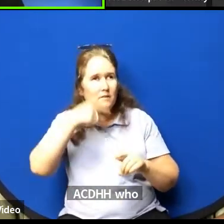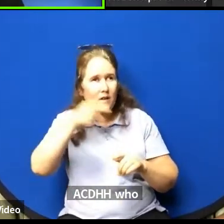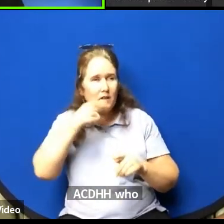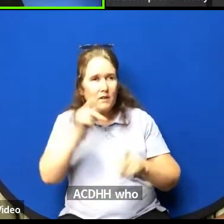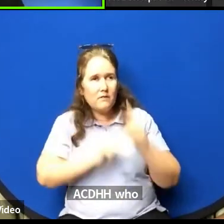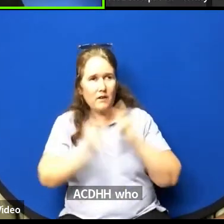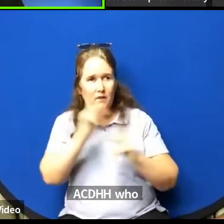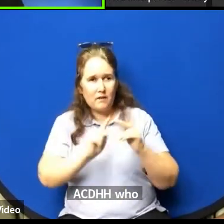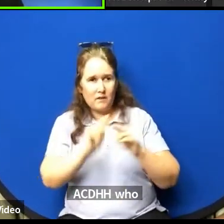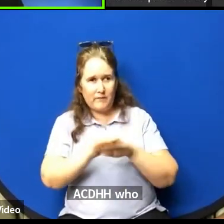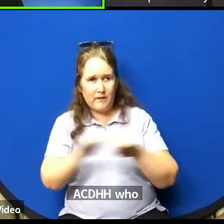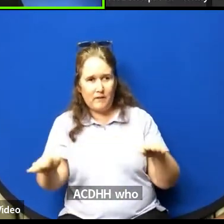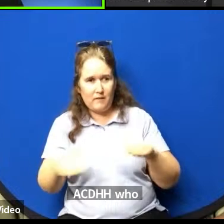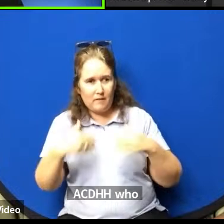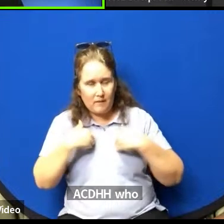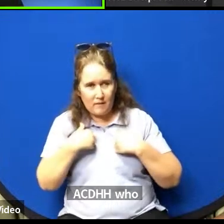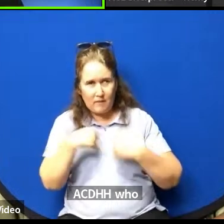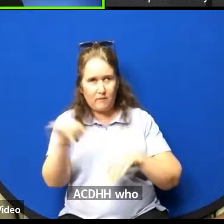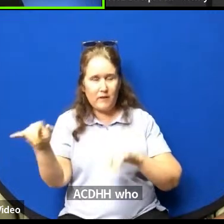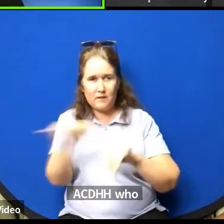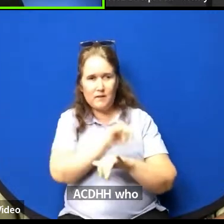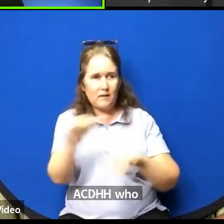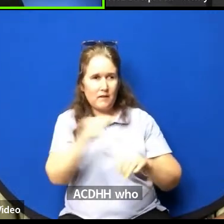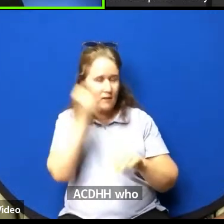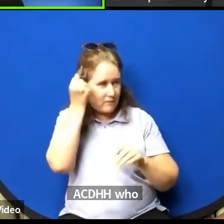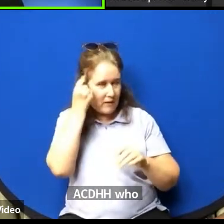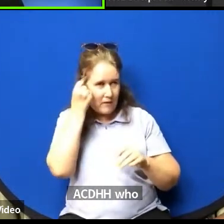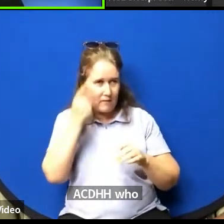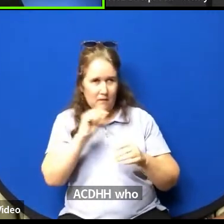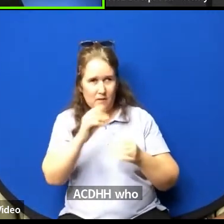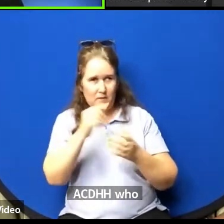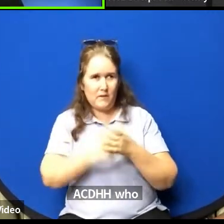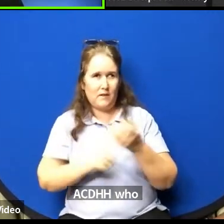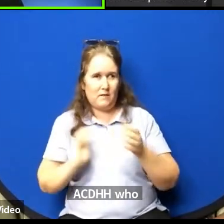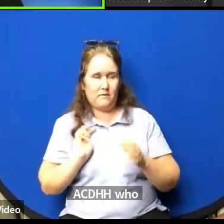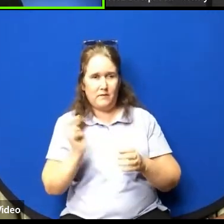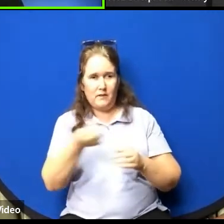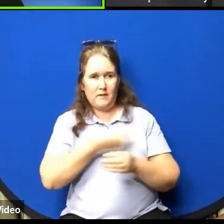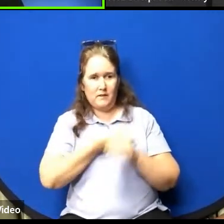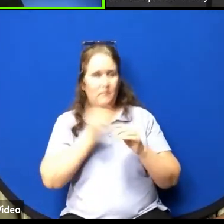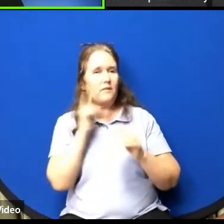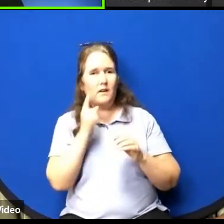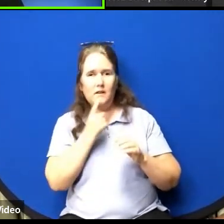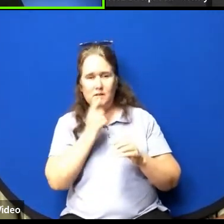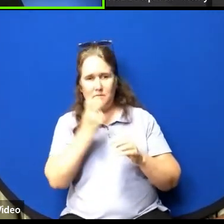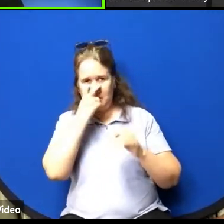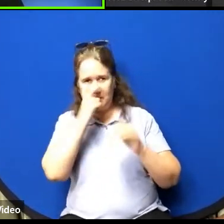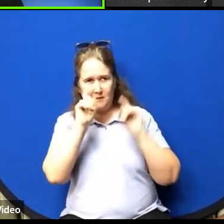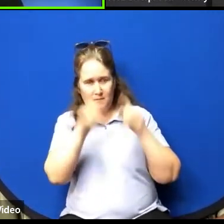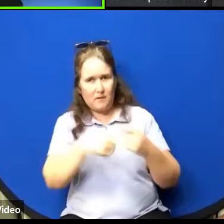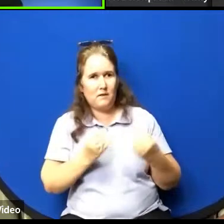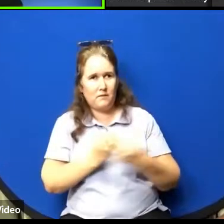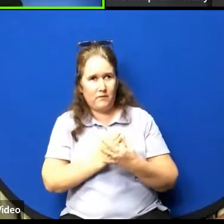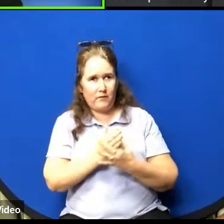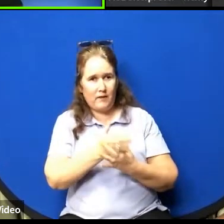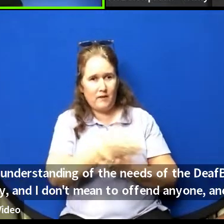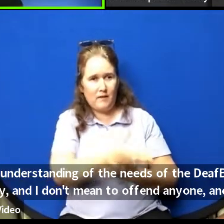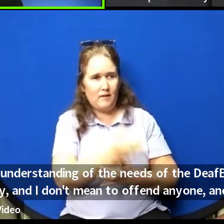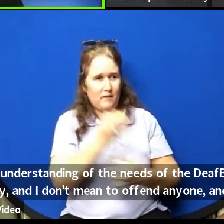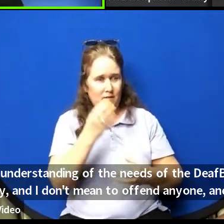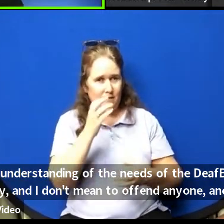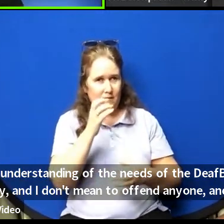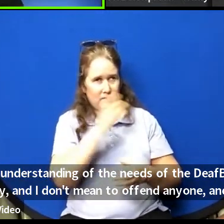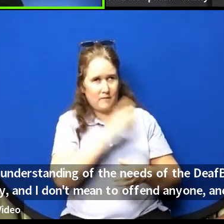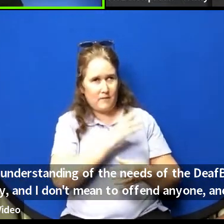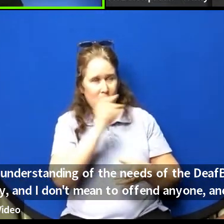And I don't mean to offend anyone, and I don't mean to offend any hearing people, but they may not have an